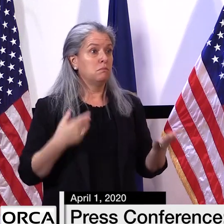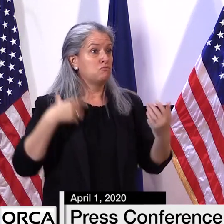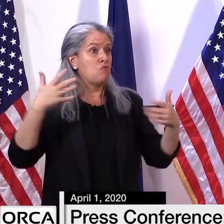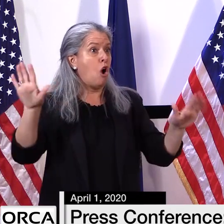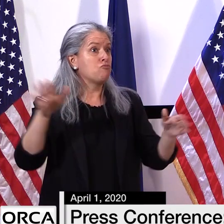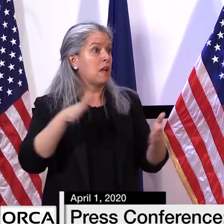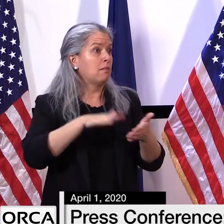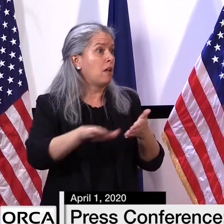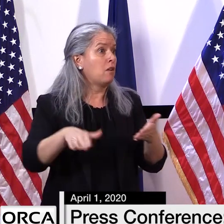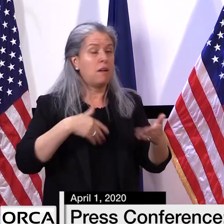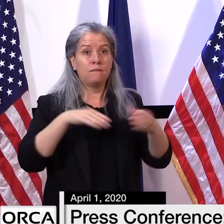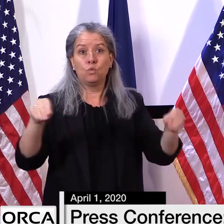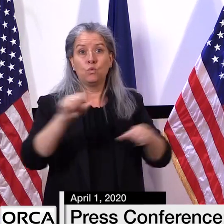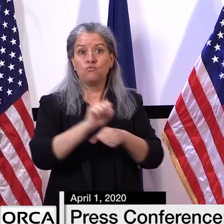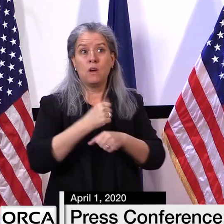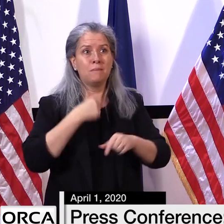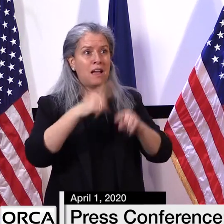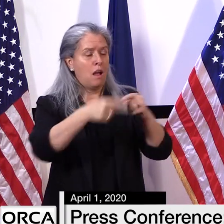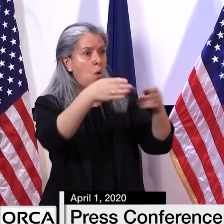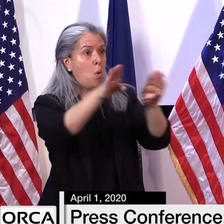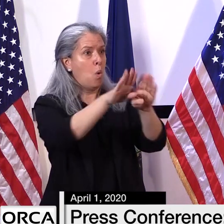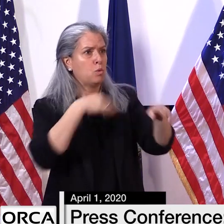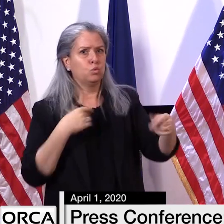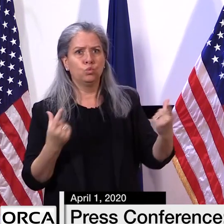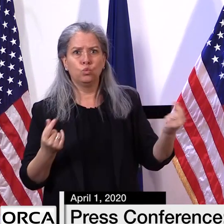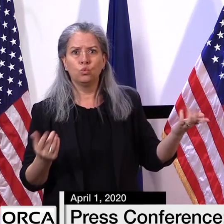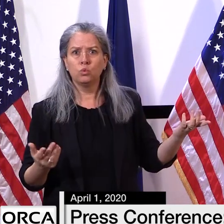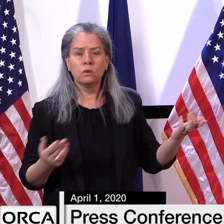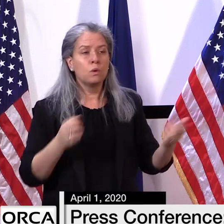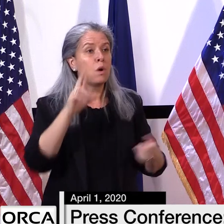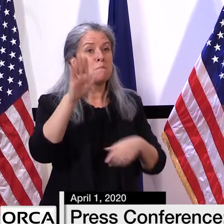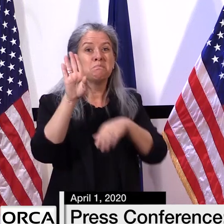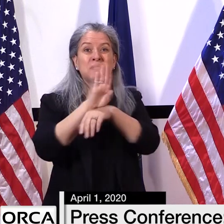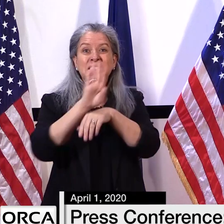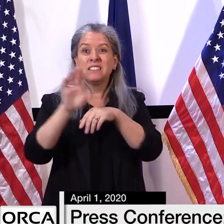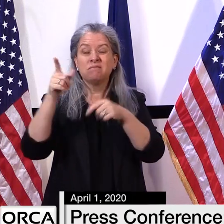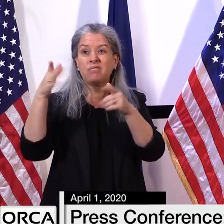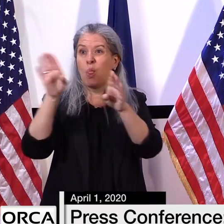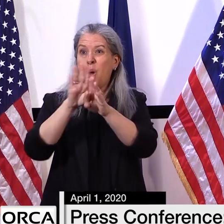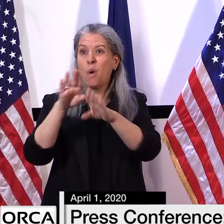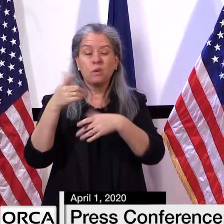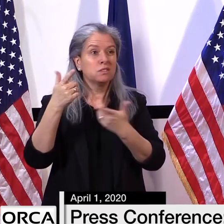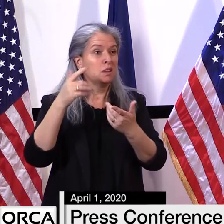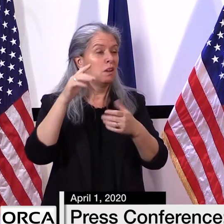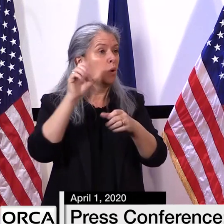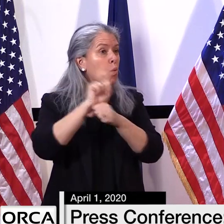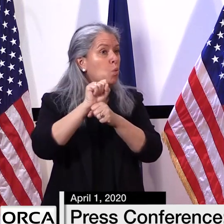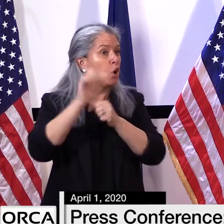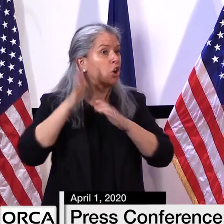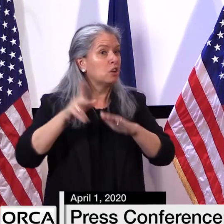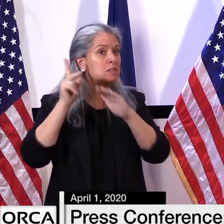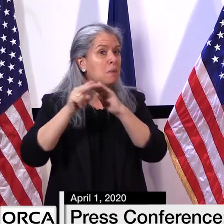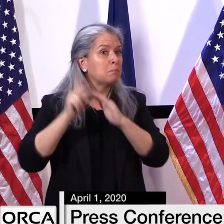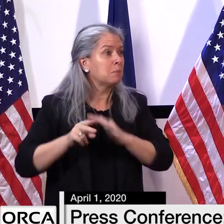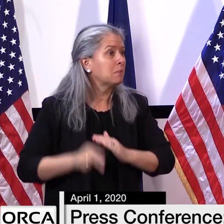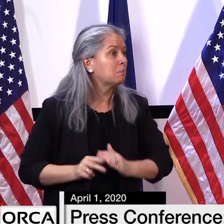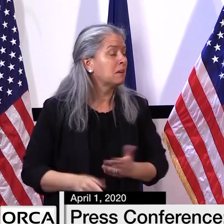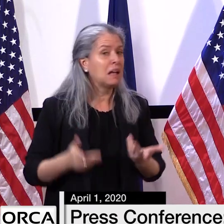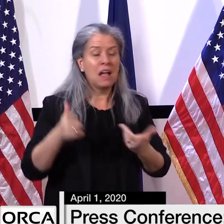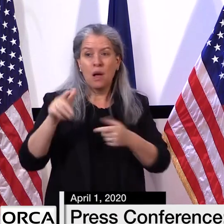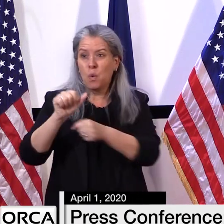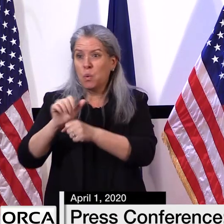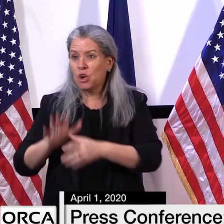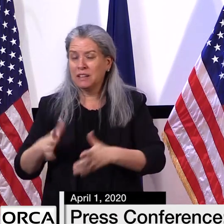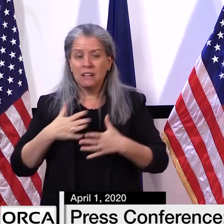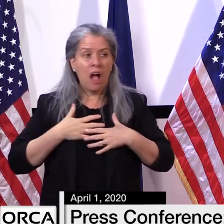and are worried about their next paycheck. Those businesses who have closed or reduced their workload and are worried about their employees